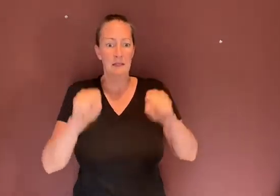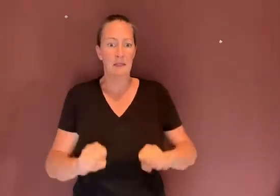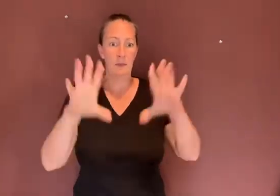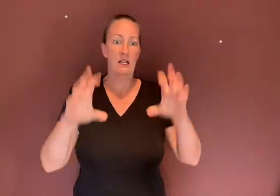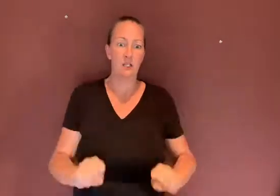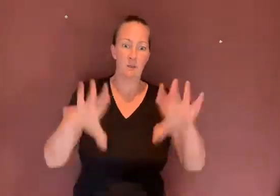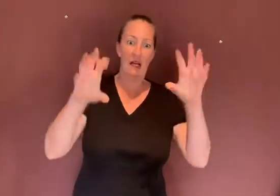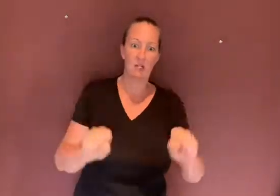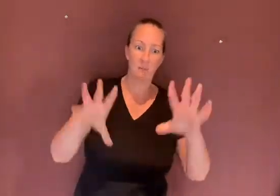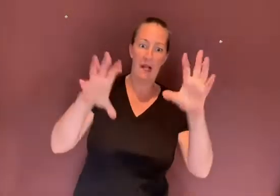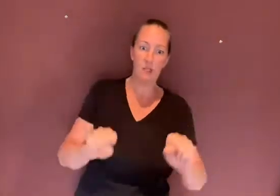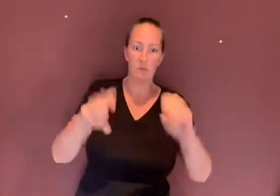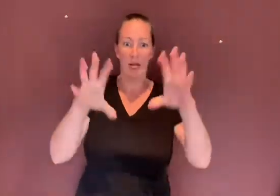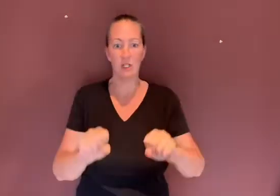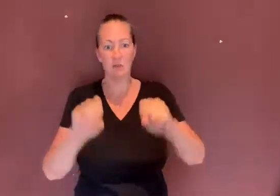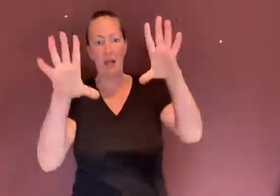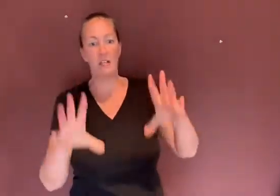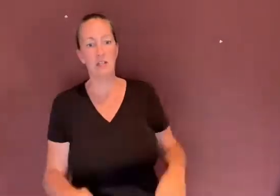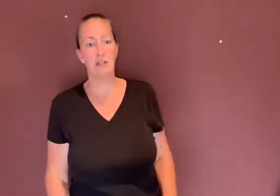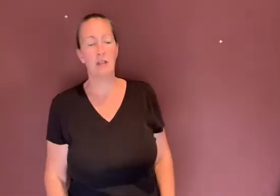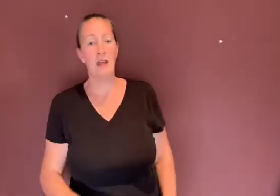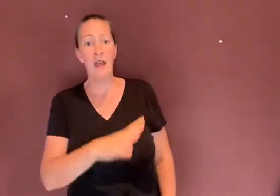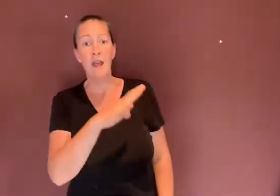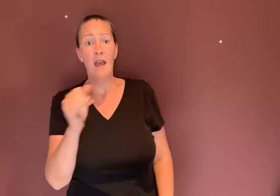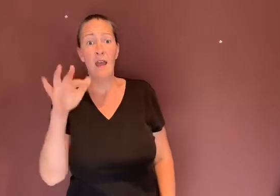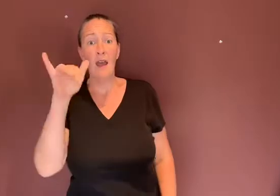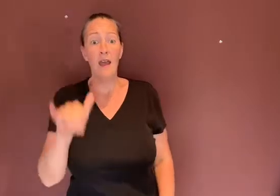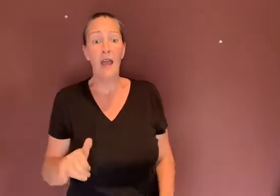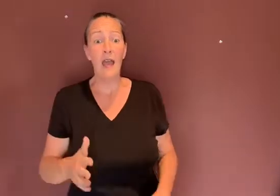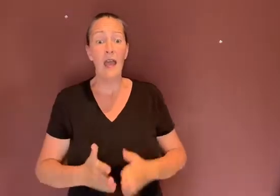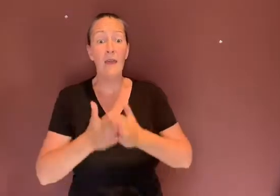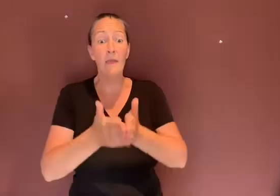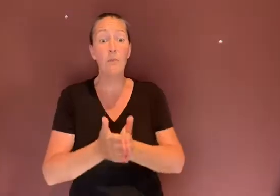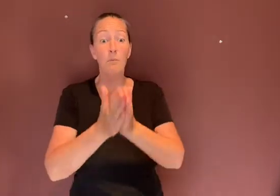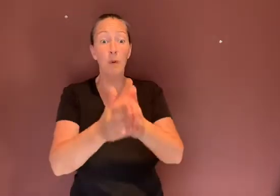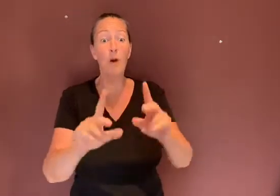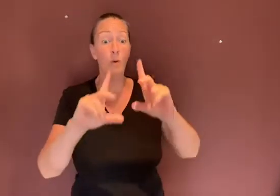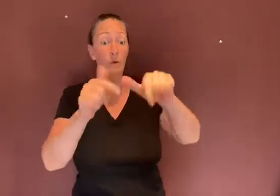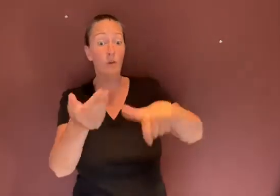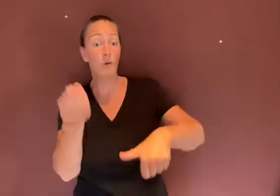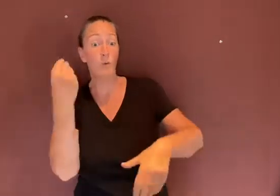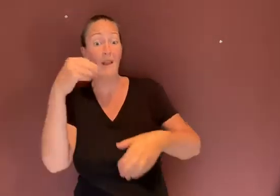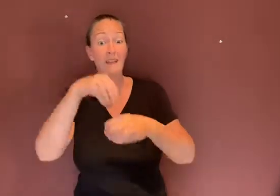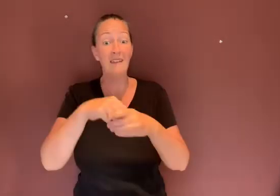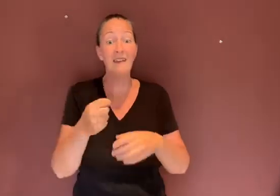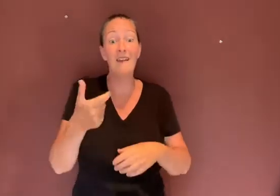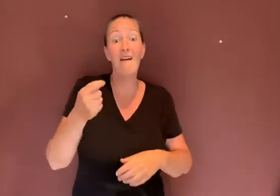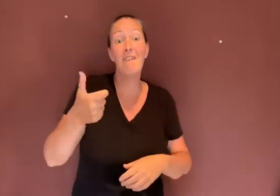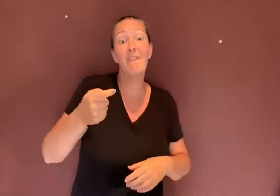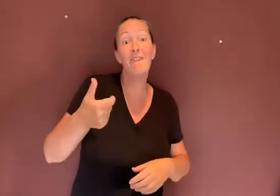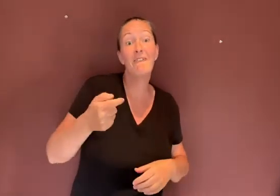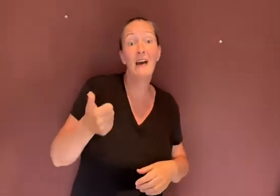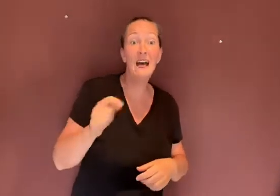Splash, splash, splash, splash, splash. And the boat went in